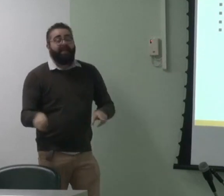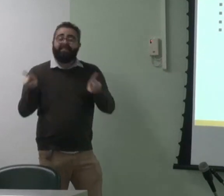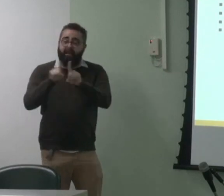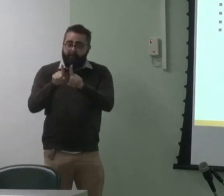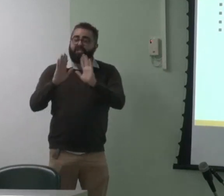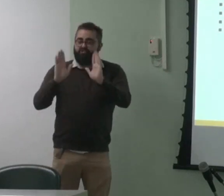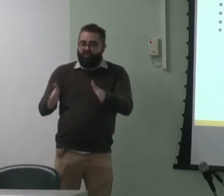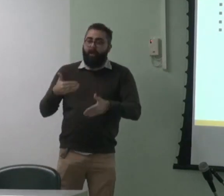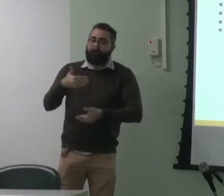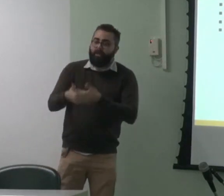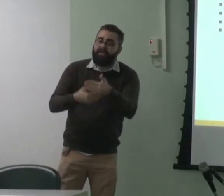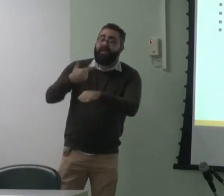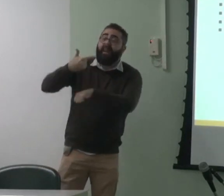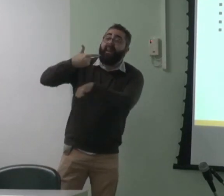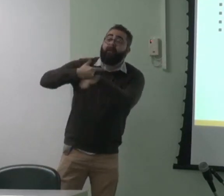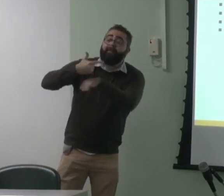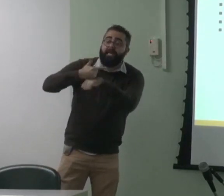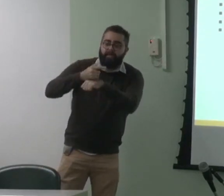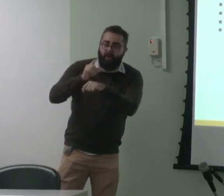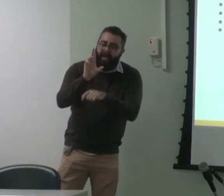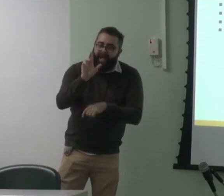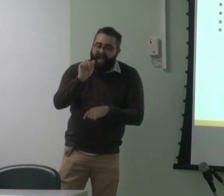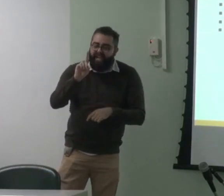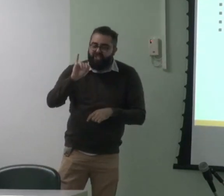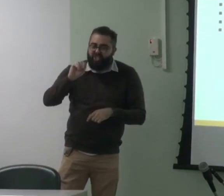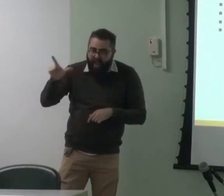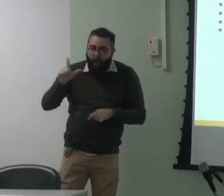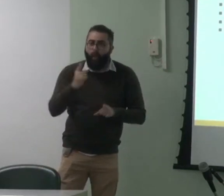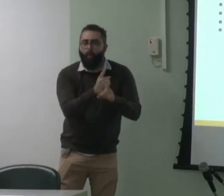annotation. However, in contrast to